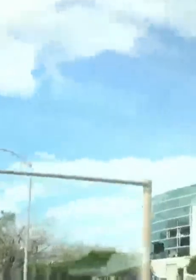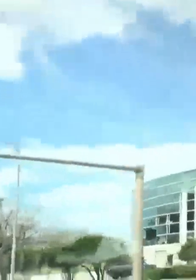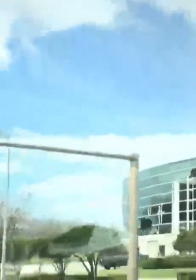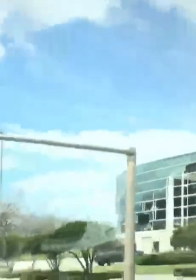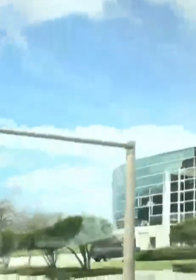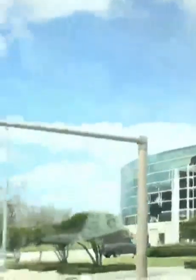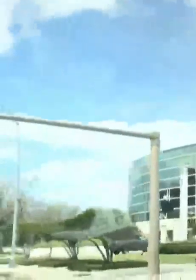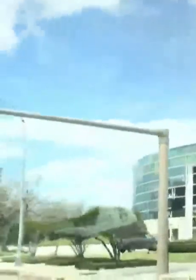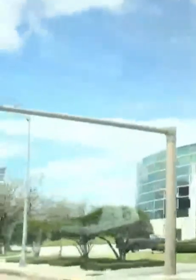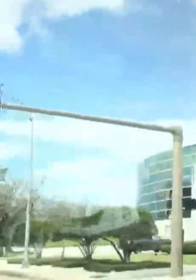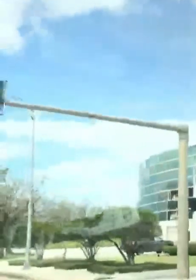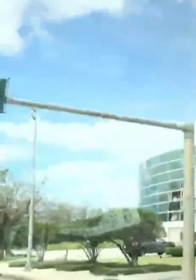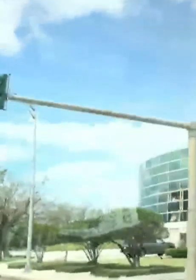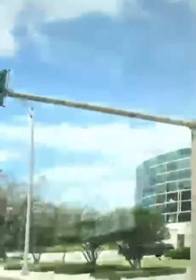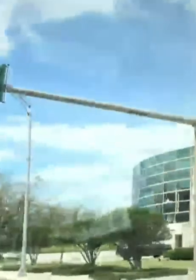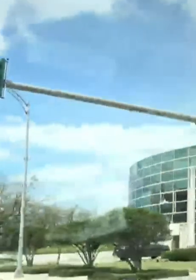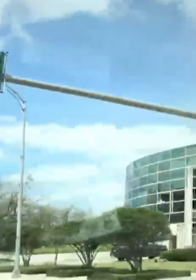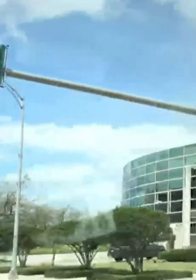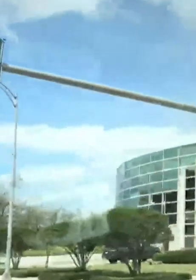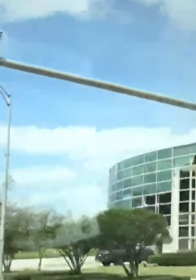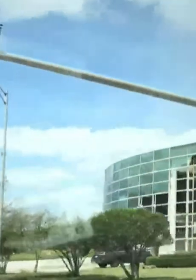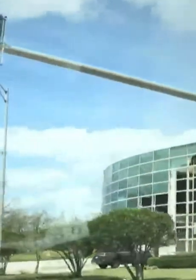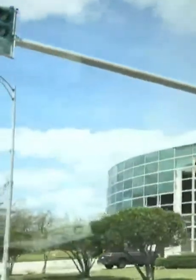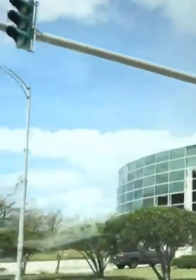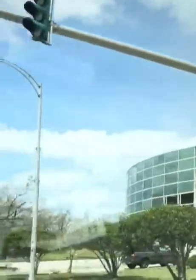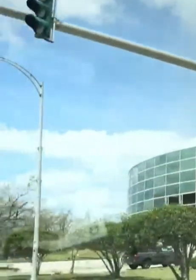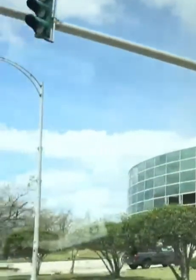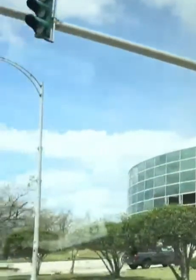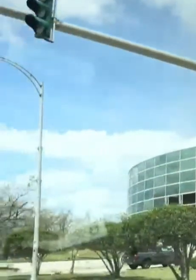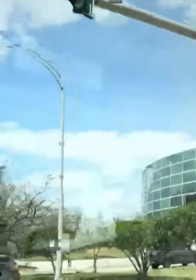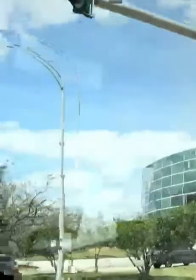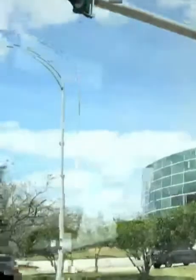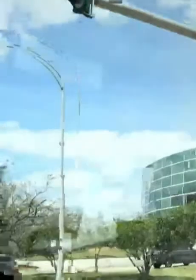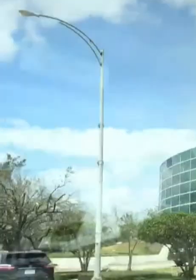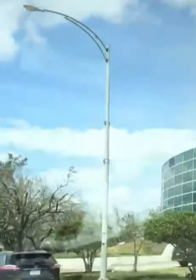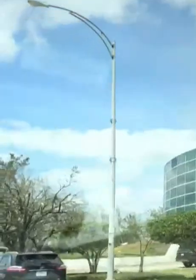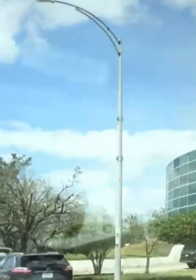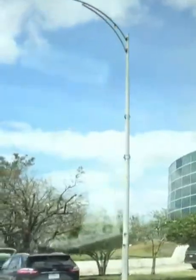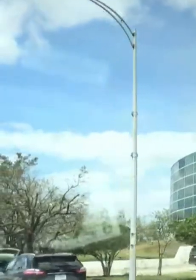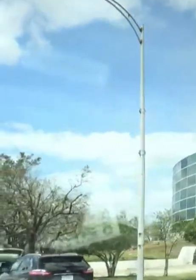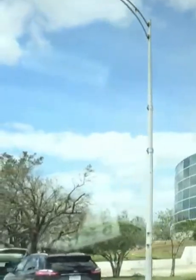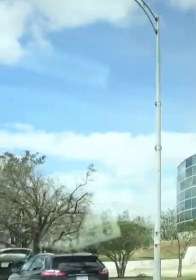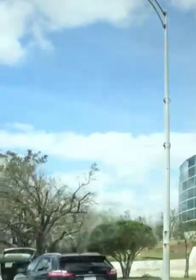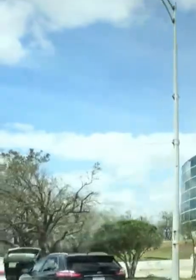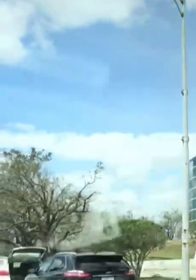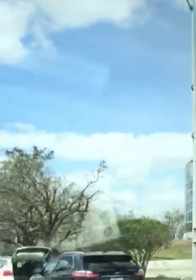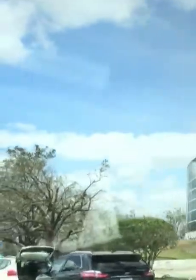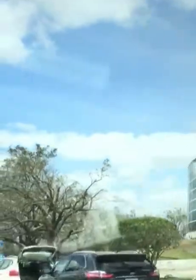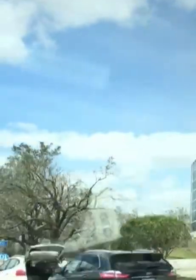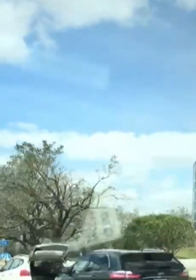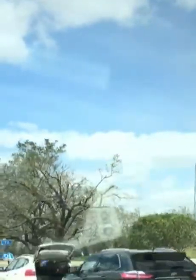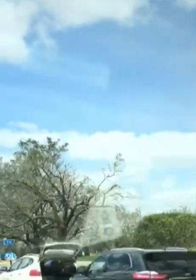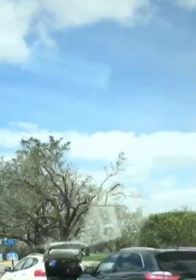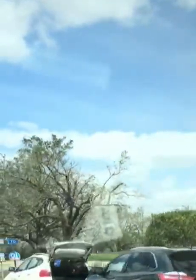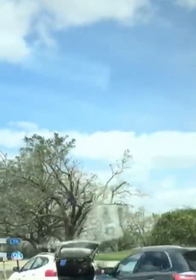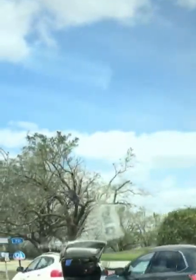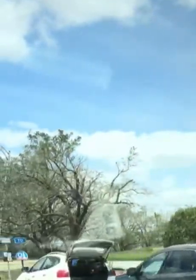Center. Okay. Again, we apologize. I'll speak for myself. I'm not the most familiar with Lake Charles.